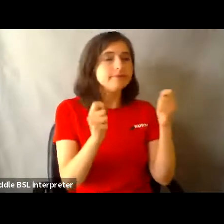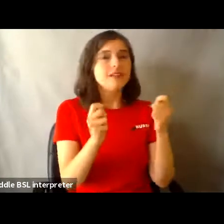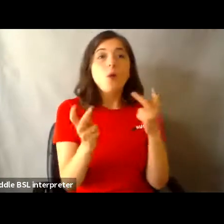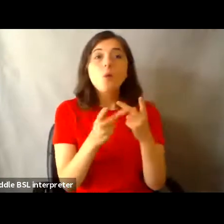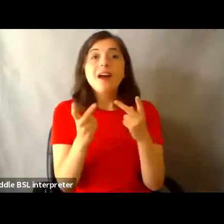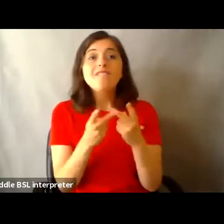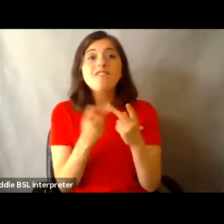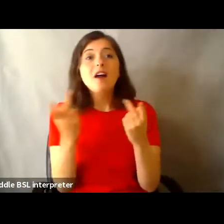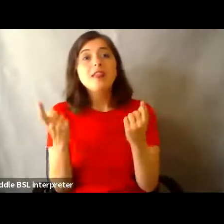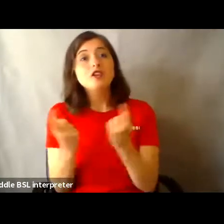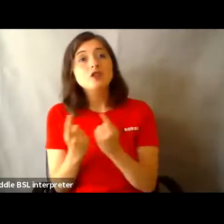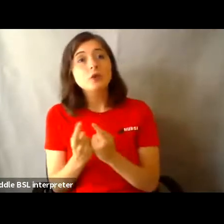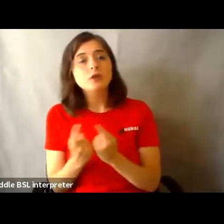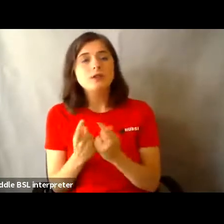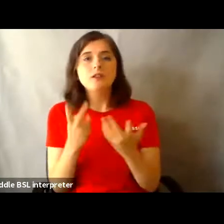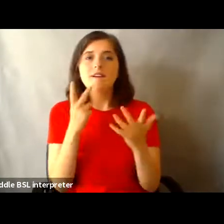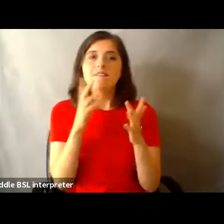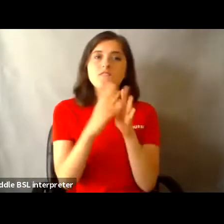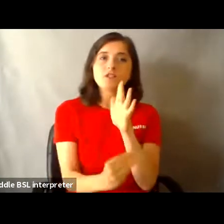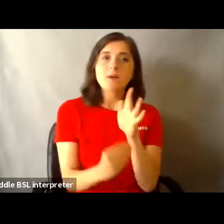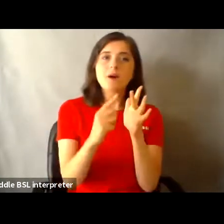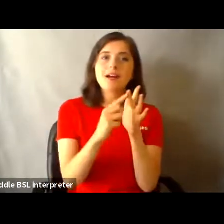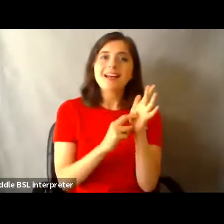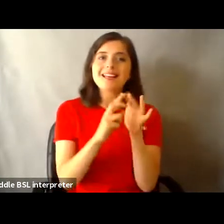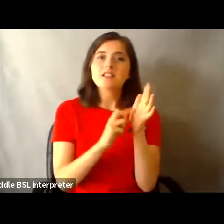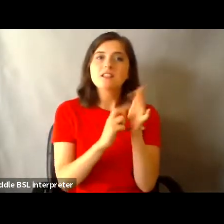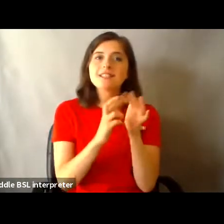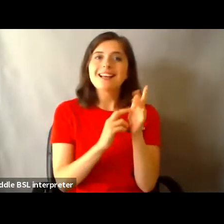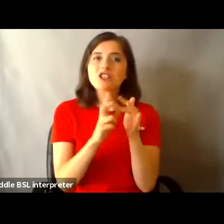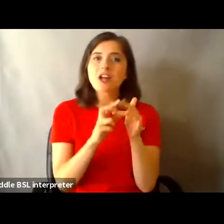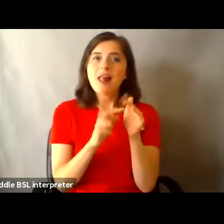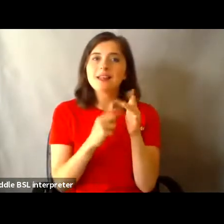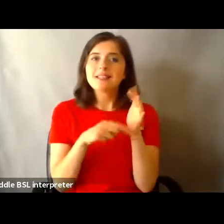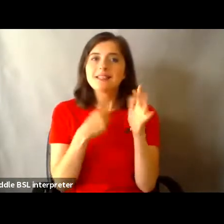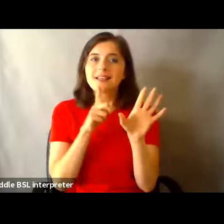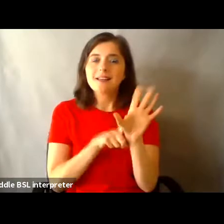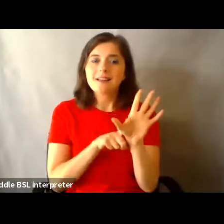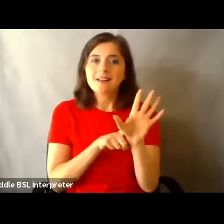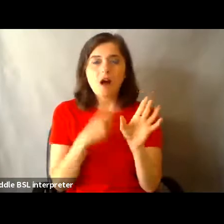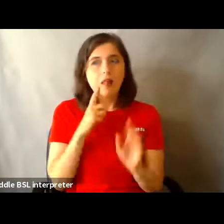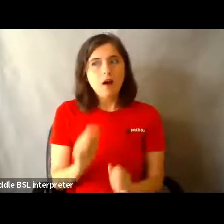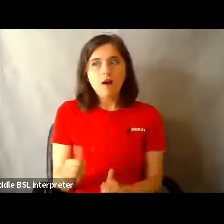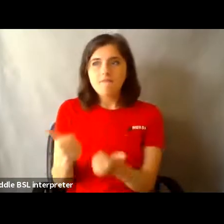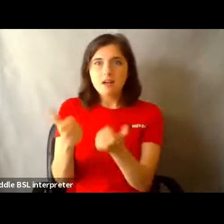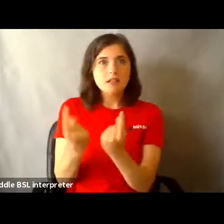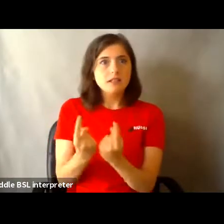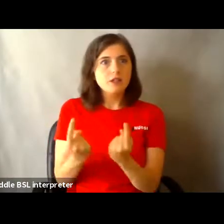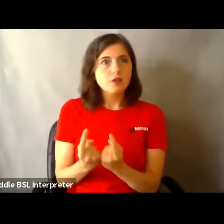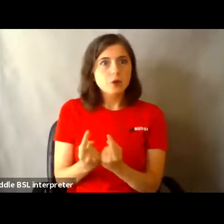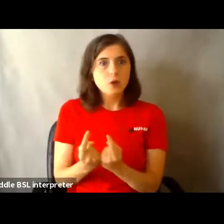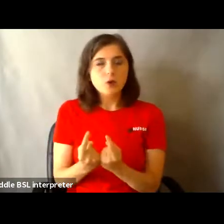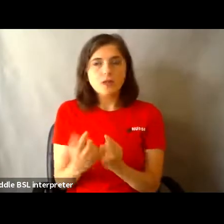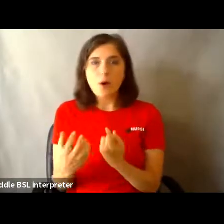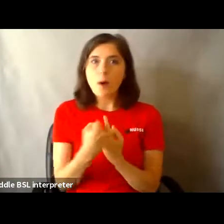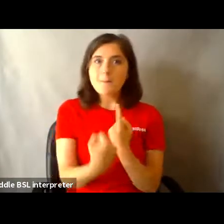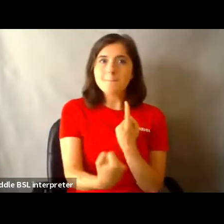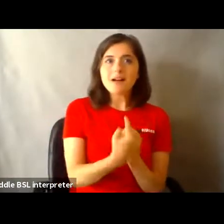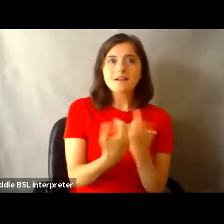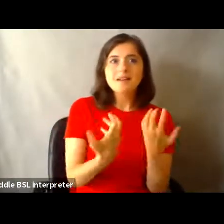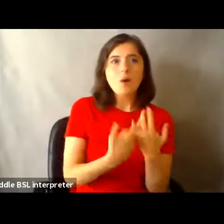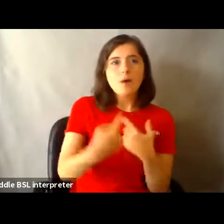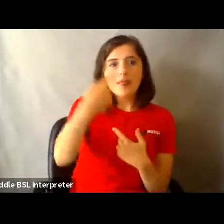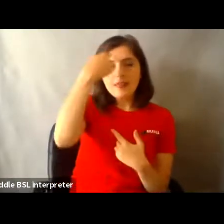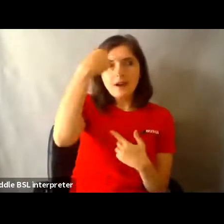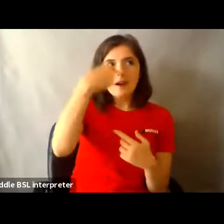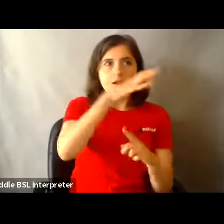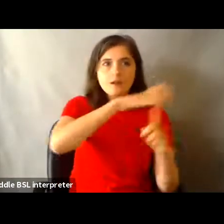is a hugely fantastic tool as well. And I think that also has implications for how we think about the social model.